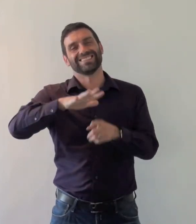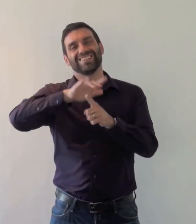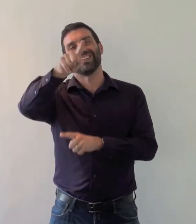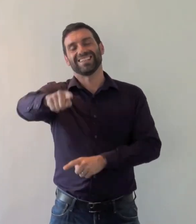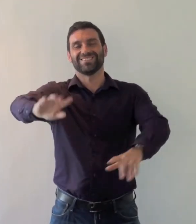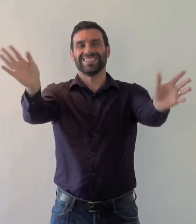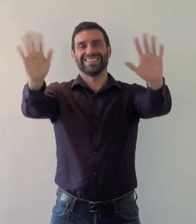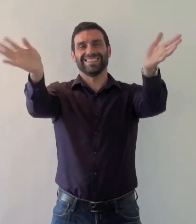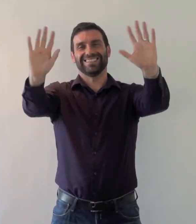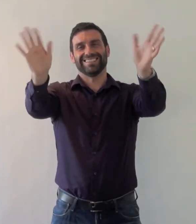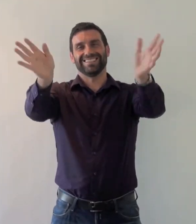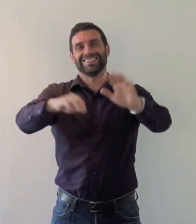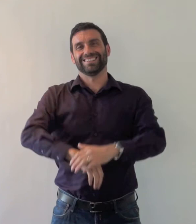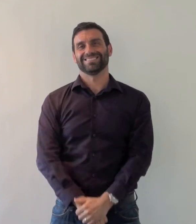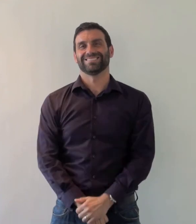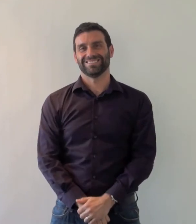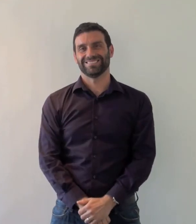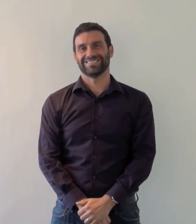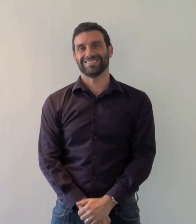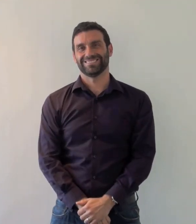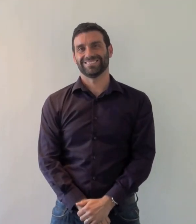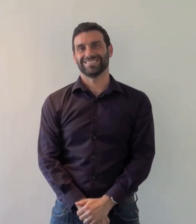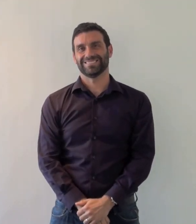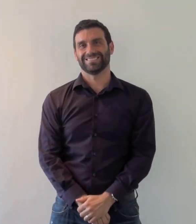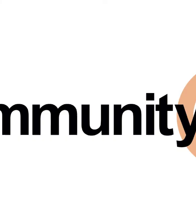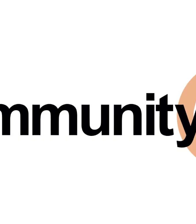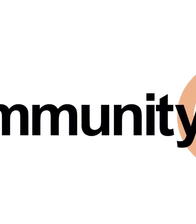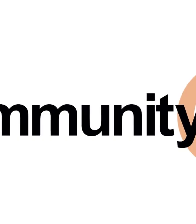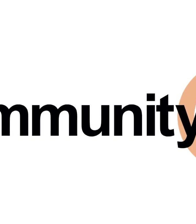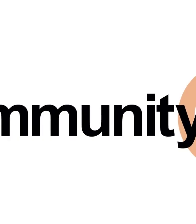then that's great. So please get in touch. Otherwise, we'll see you next week. Thanks for watching.